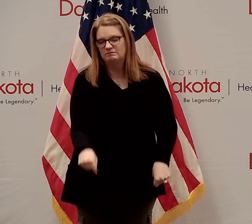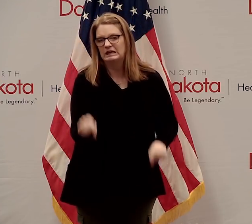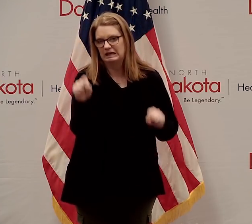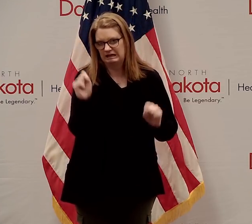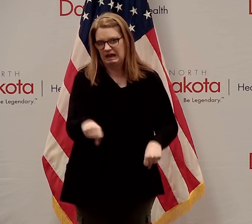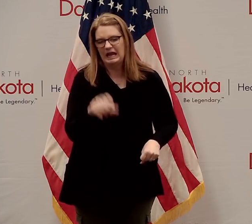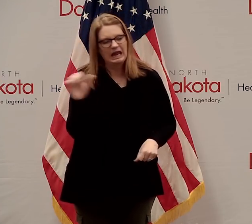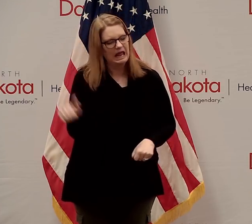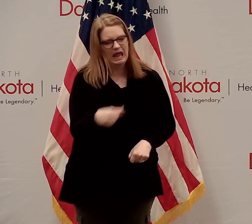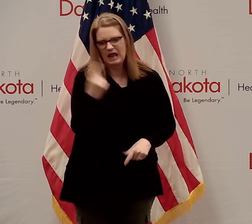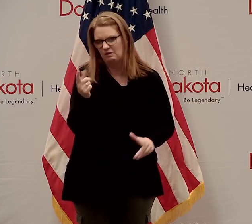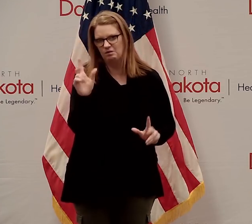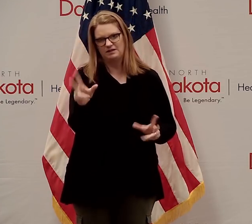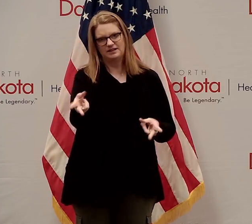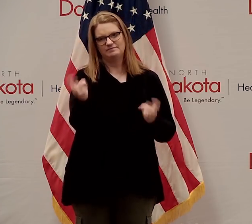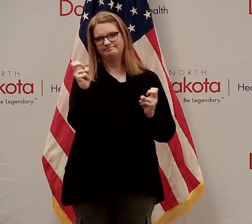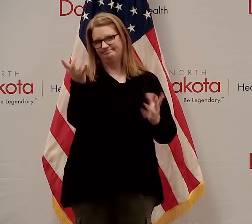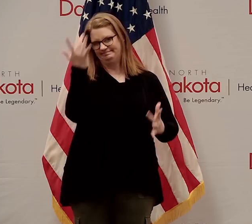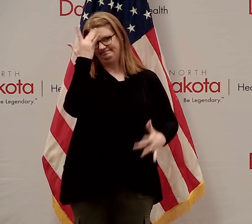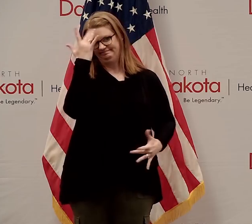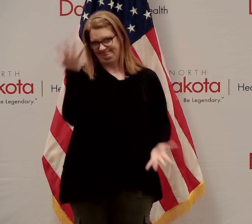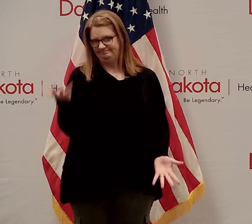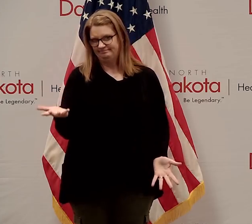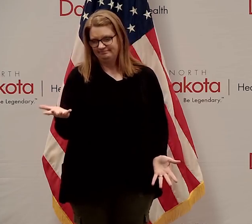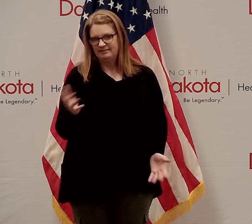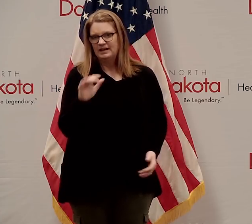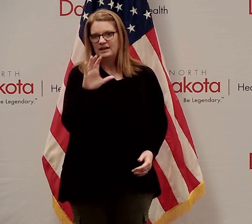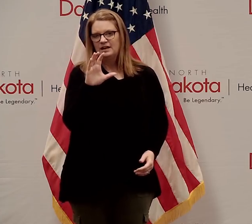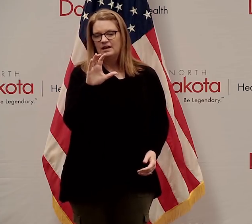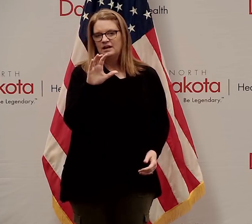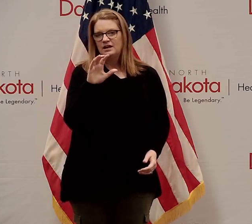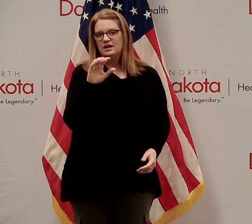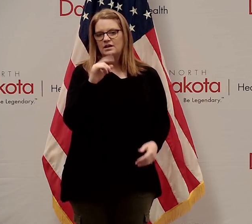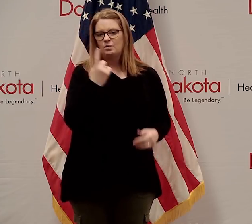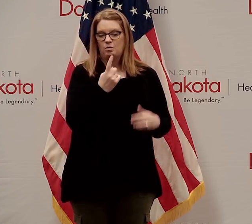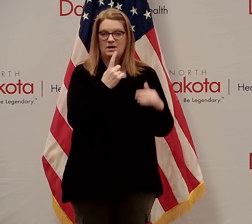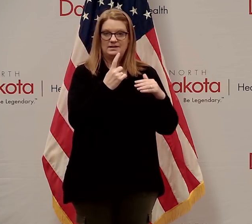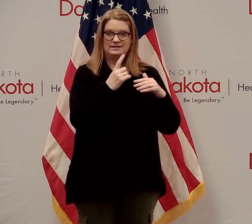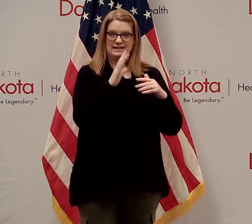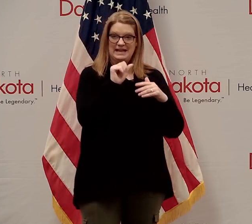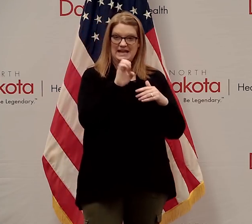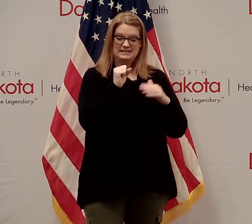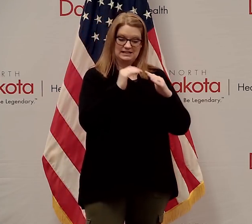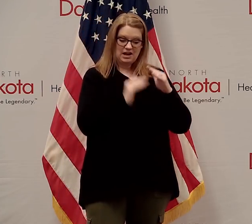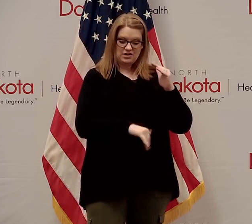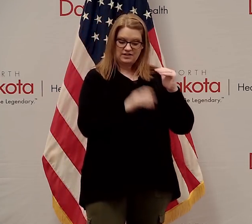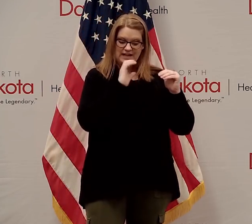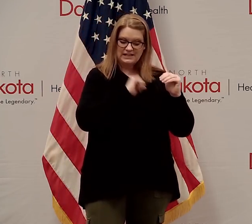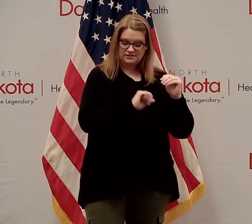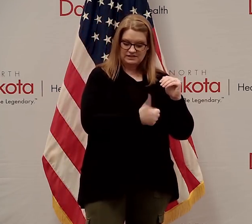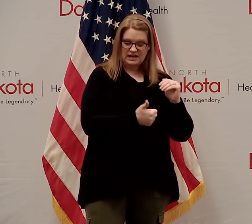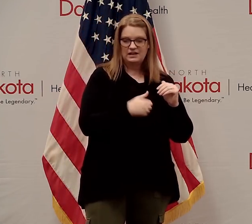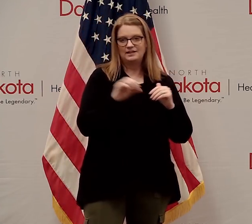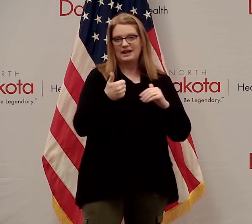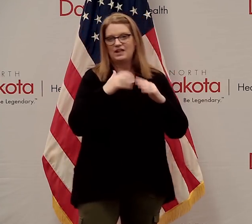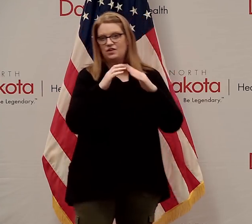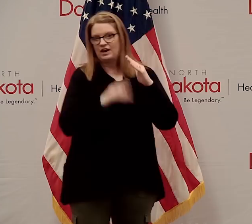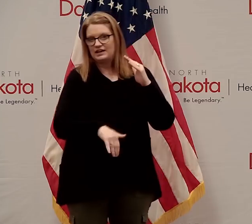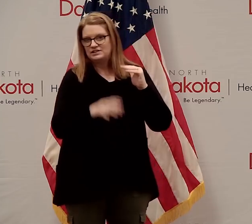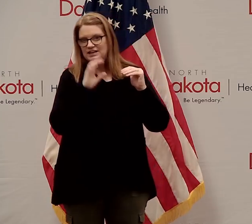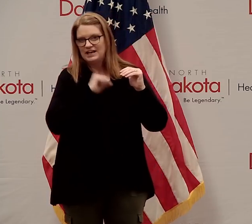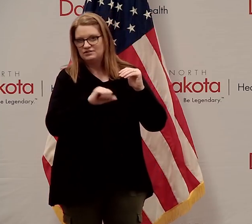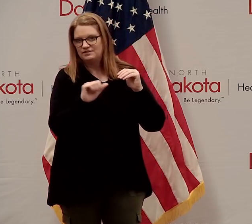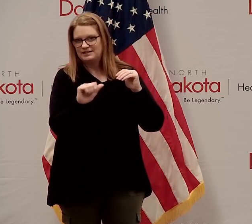COVID-19, and it's one of those cases is under the age of 10 and another is under the age of 20.